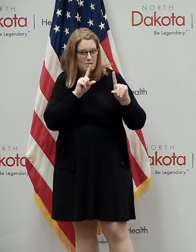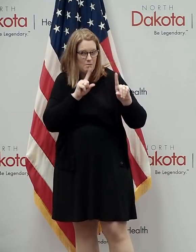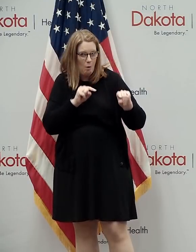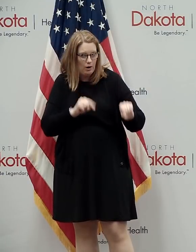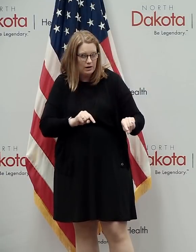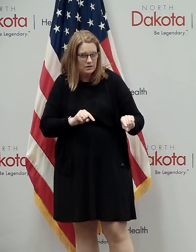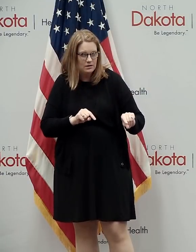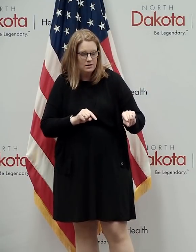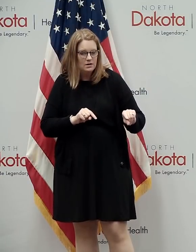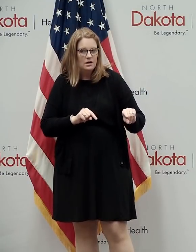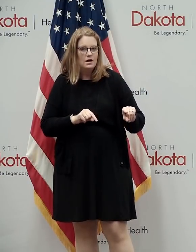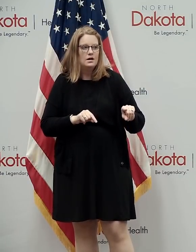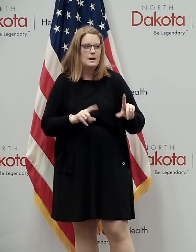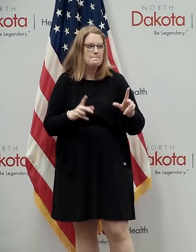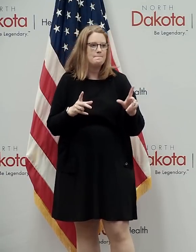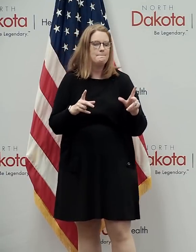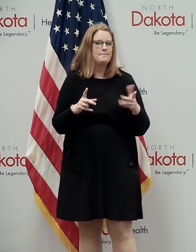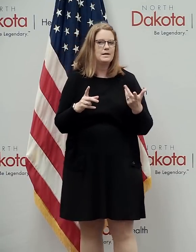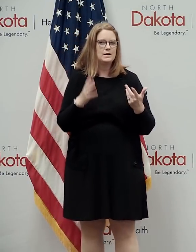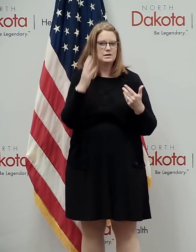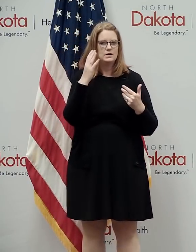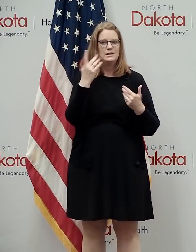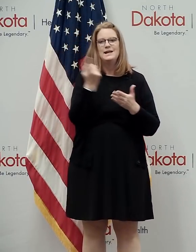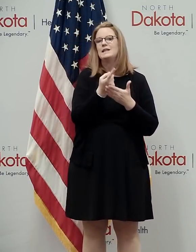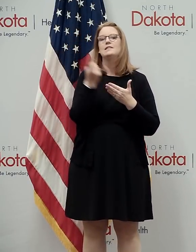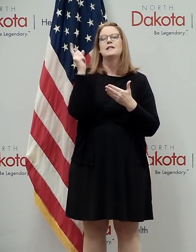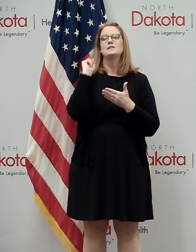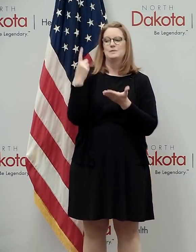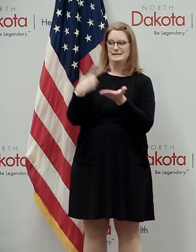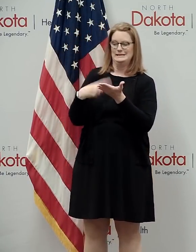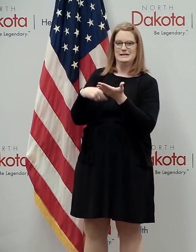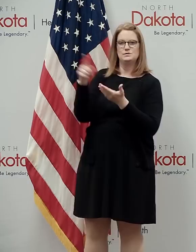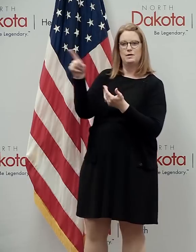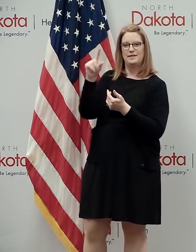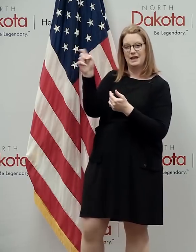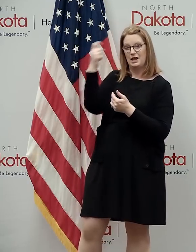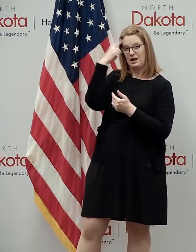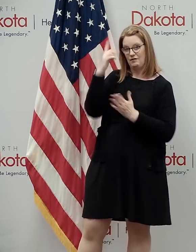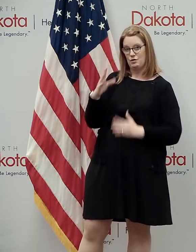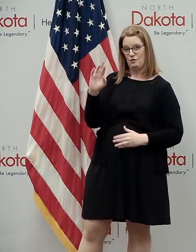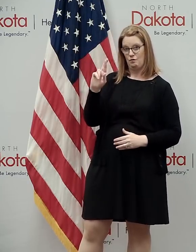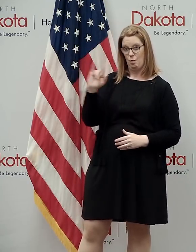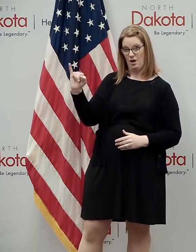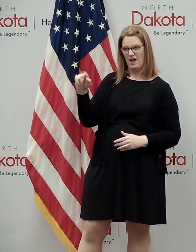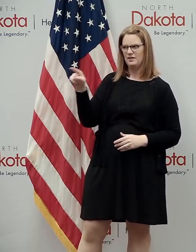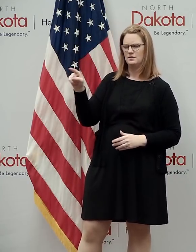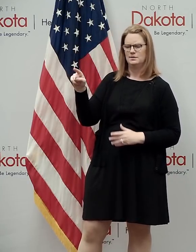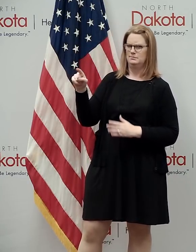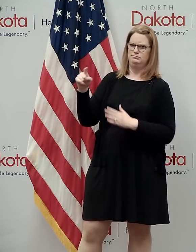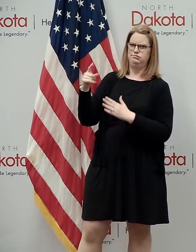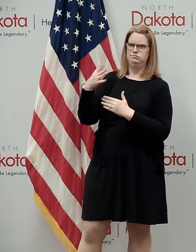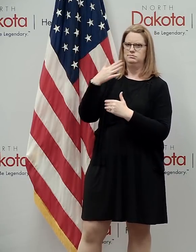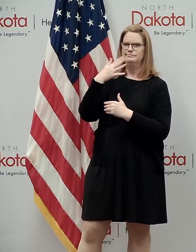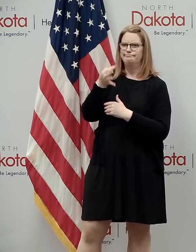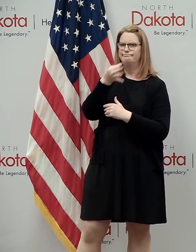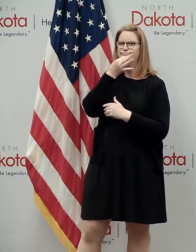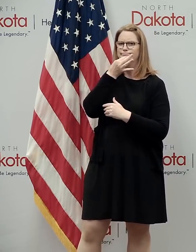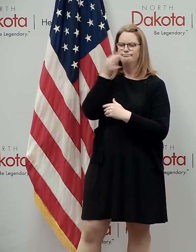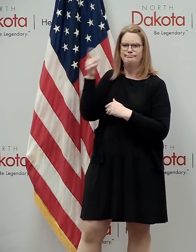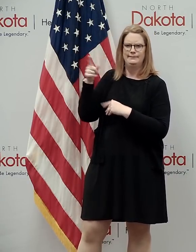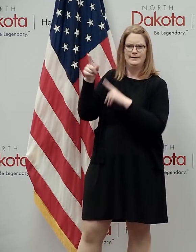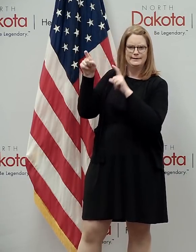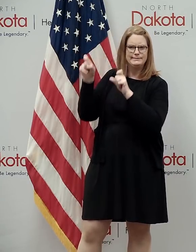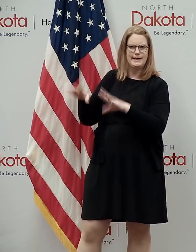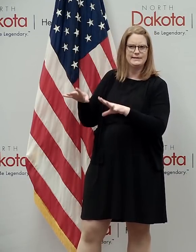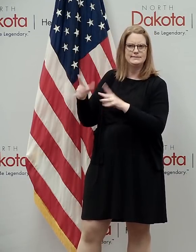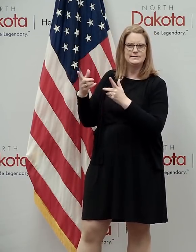having conversations last week with the governor of Rhode Island, who's always been the top of the leaderboard with